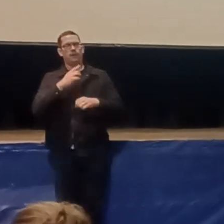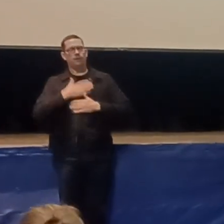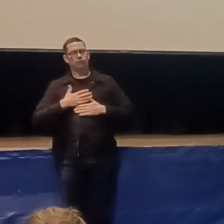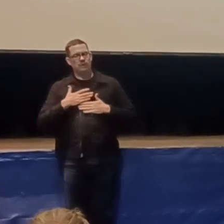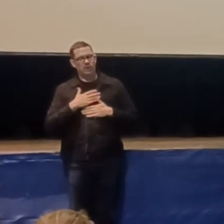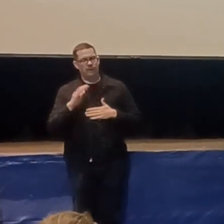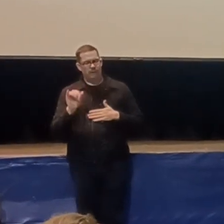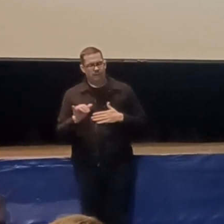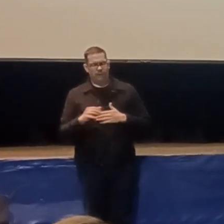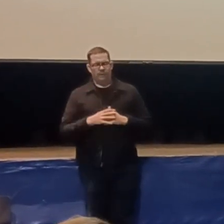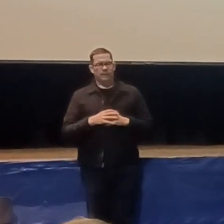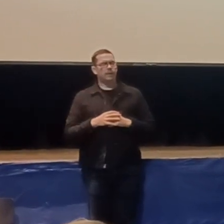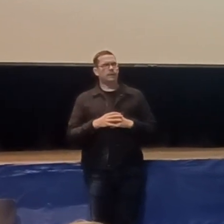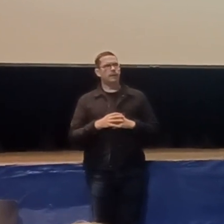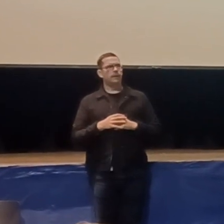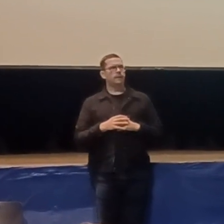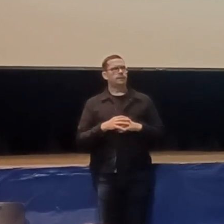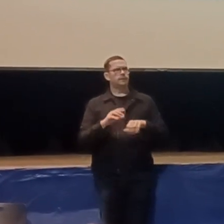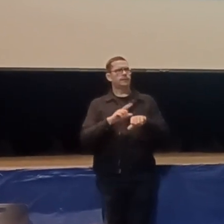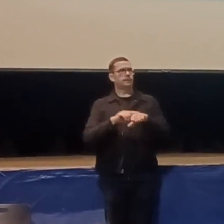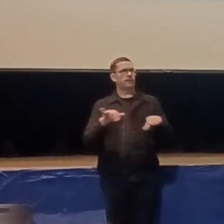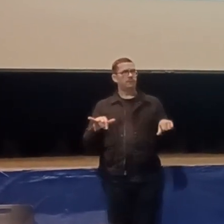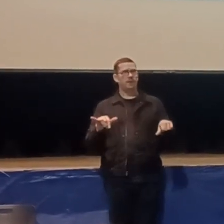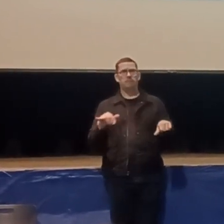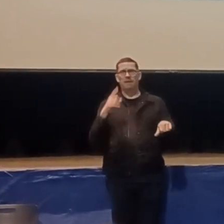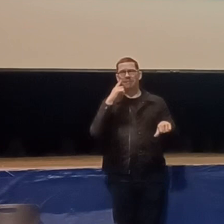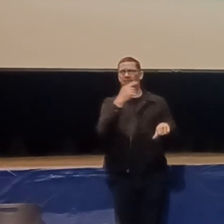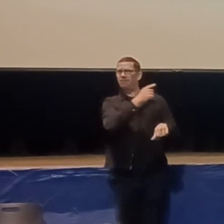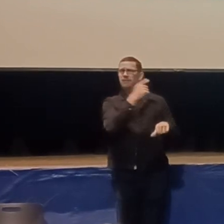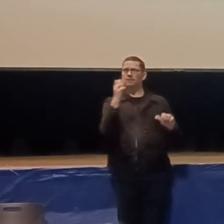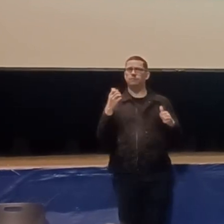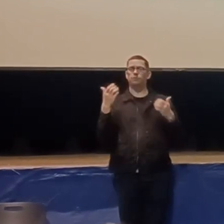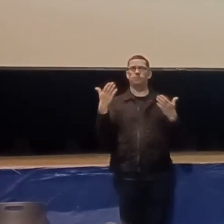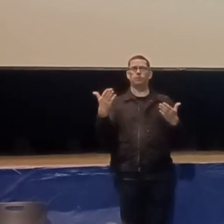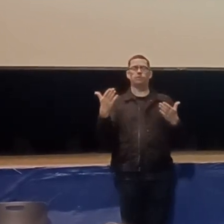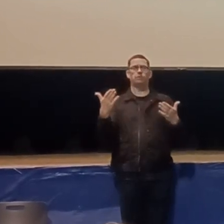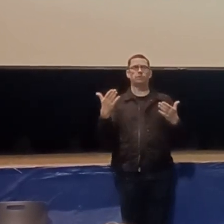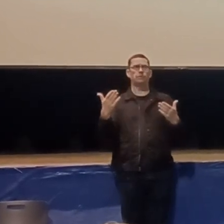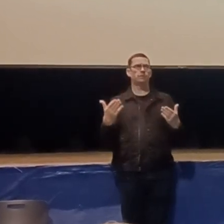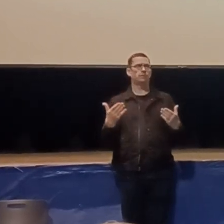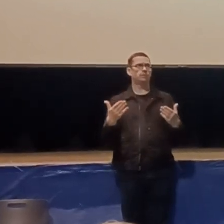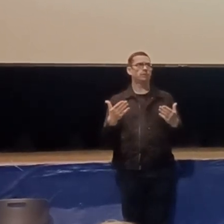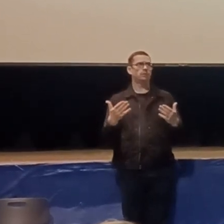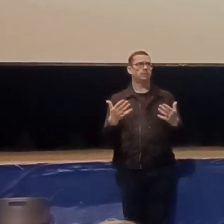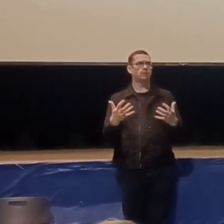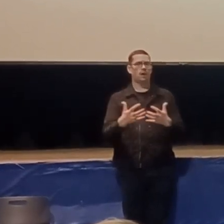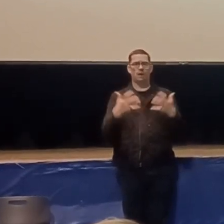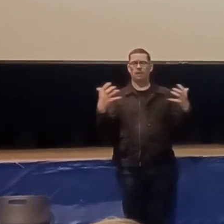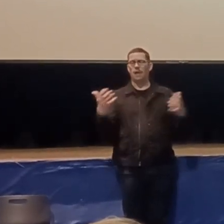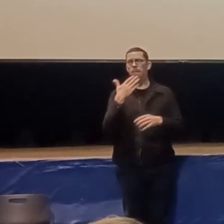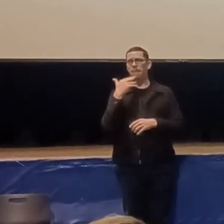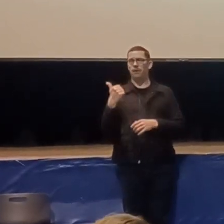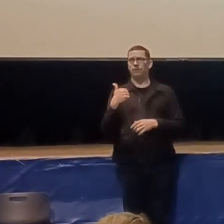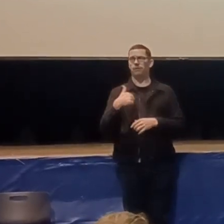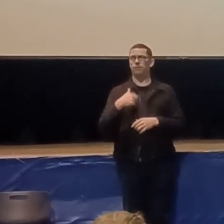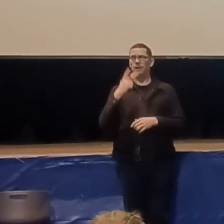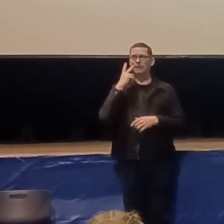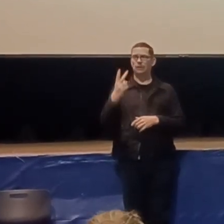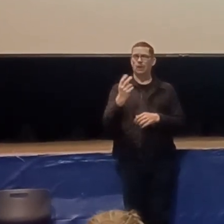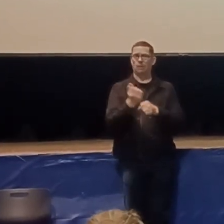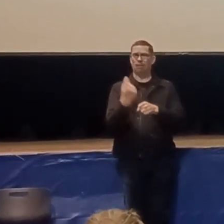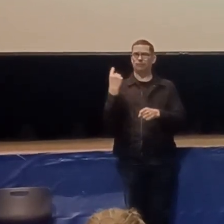that. But I think that this proposal is so much better than what I saw last summer. I mean,